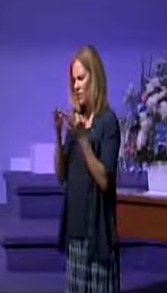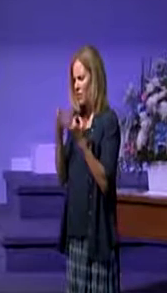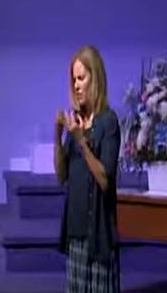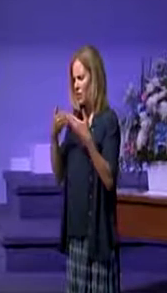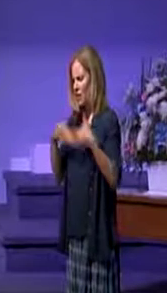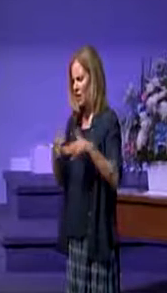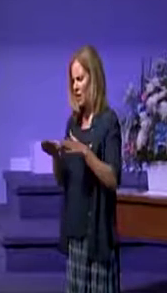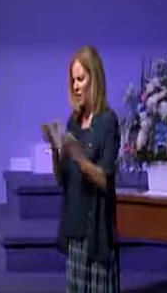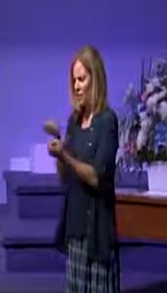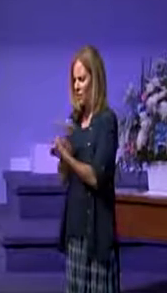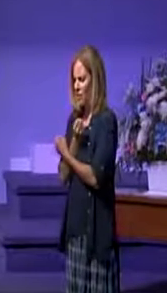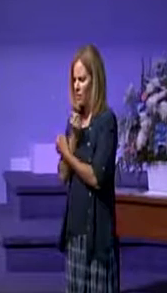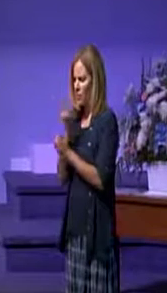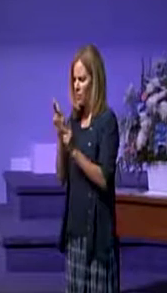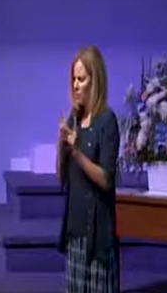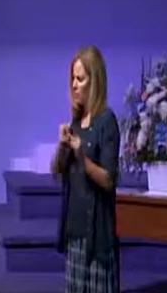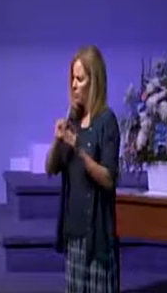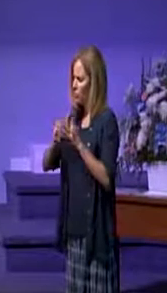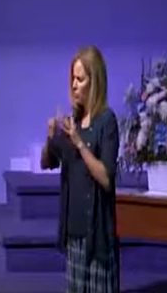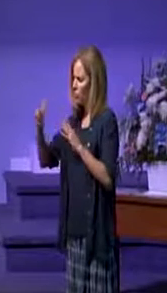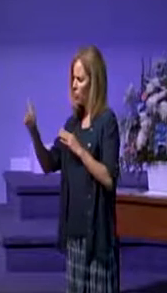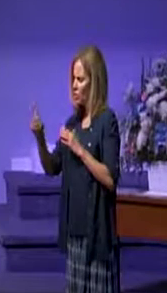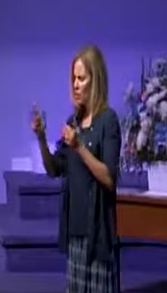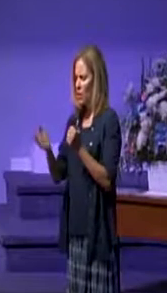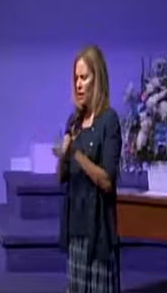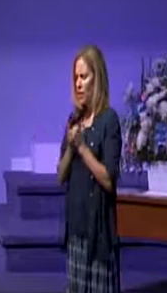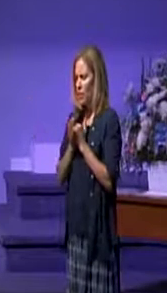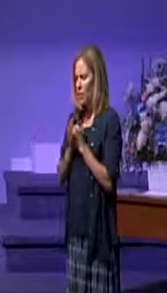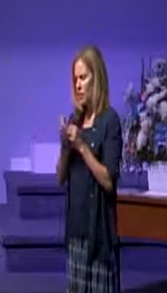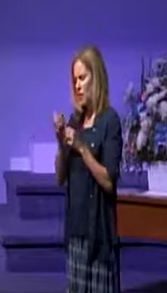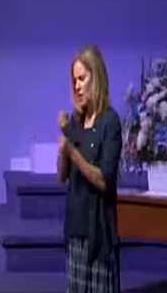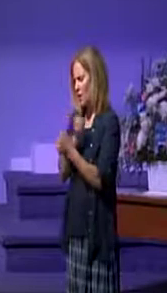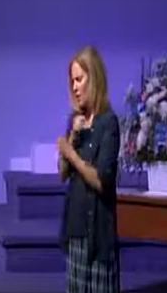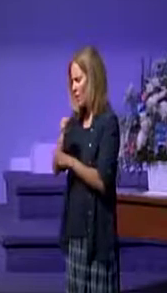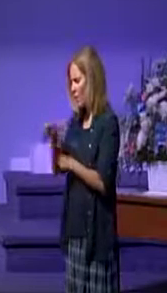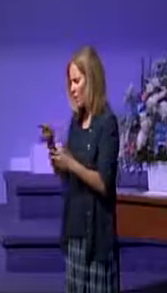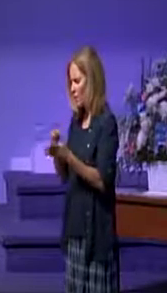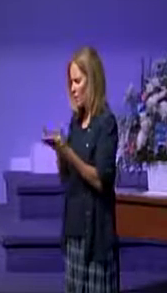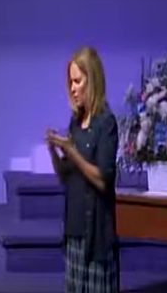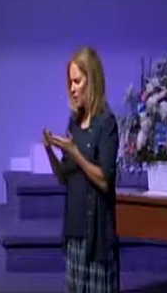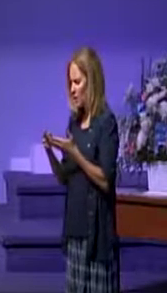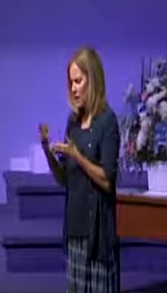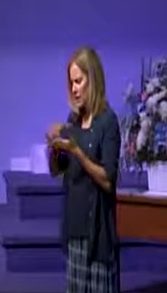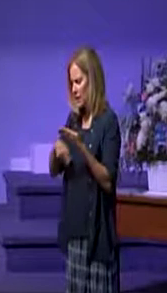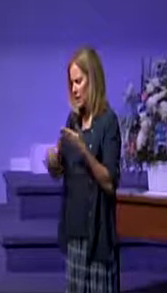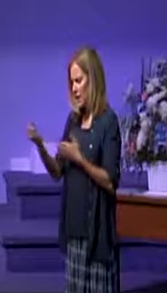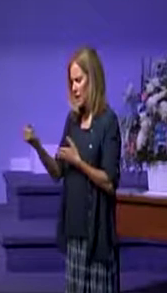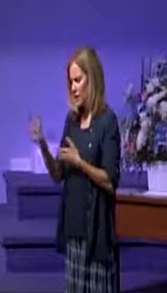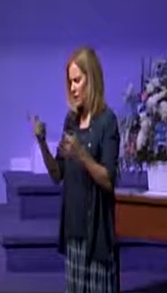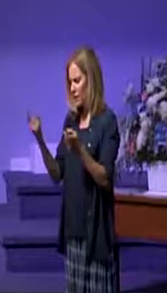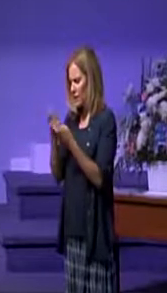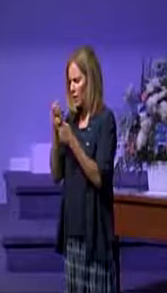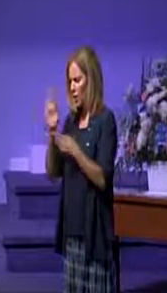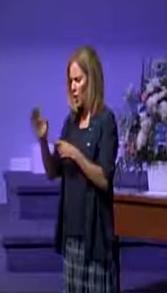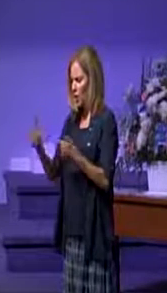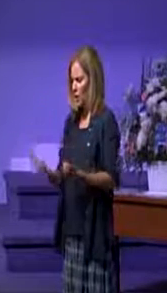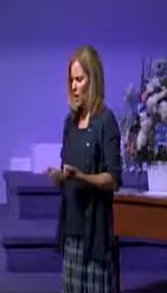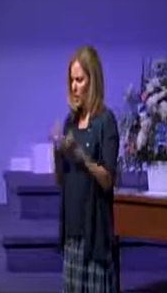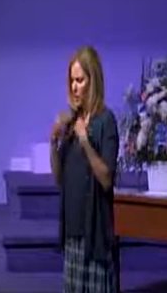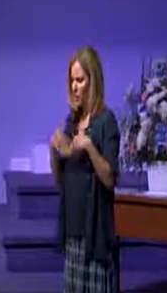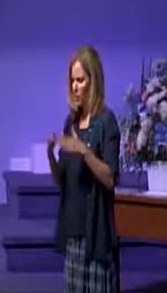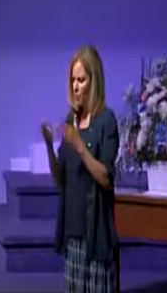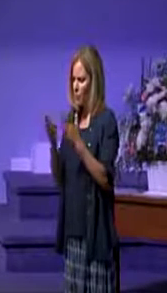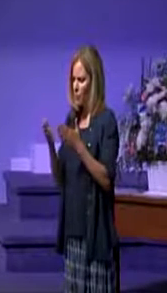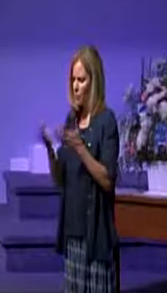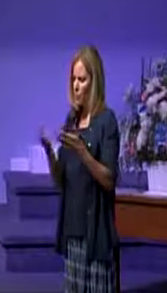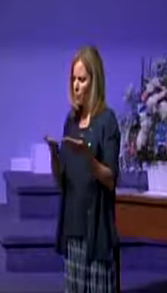go. So, Lord, help us as a family to love on them this week. And as next Saturday we celebrate her life, Lord, may it bring you all the